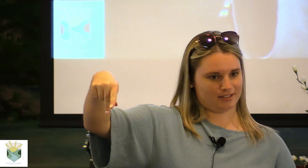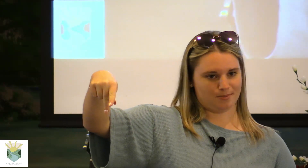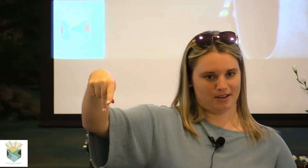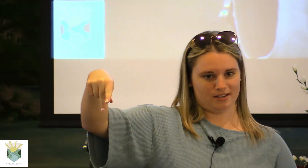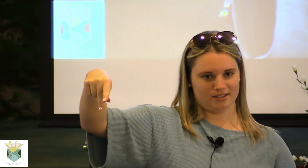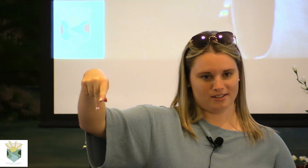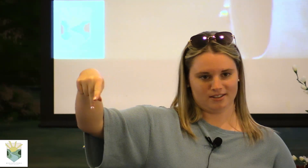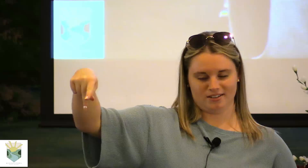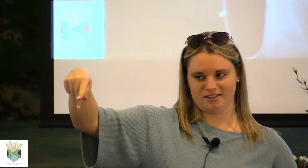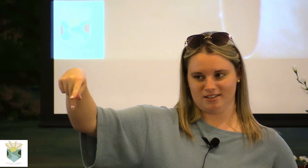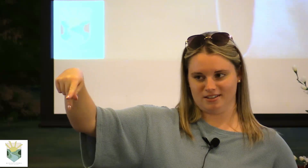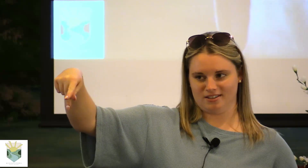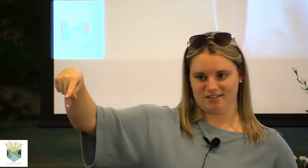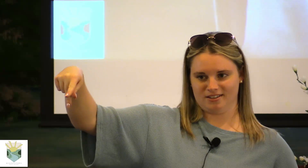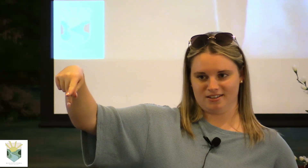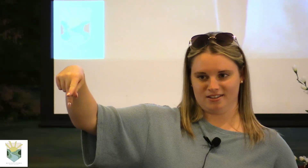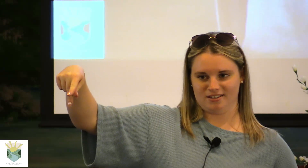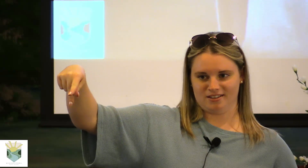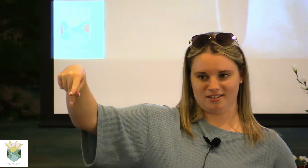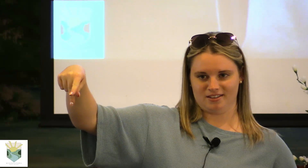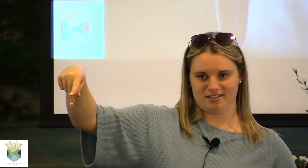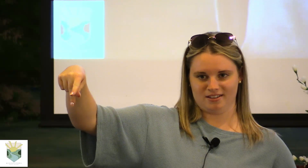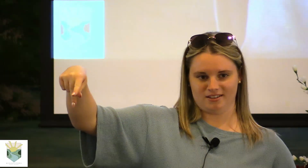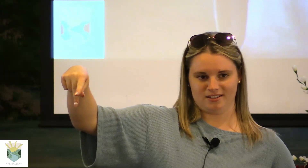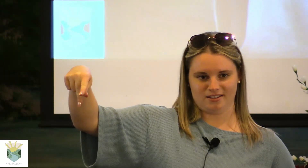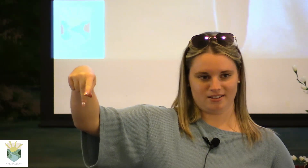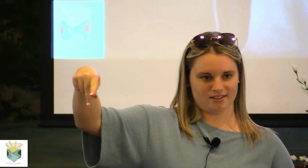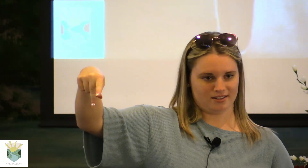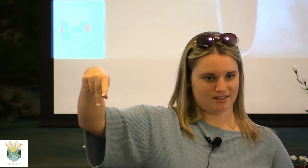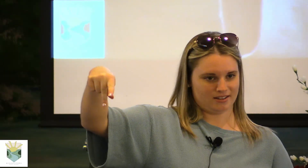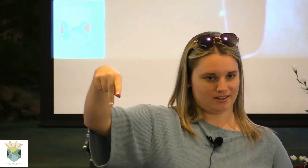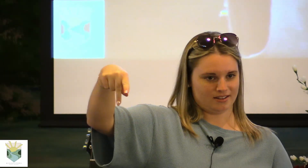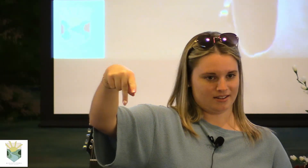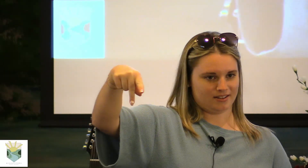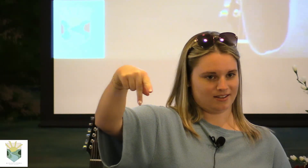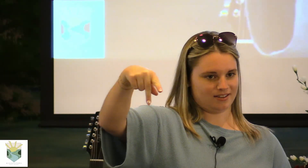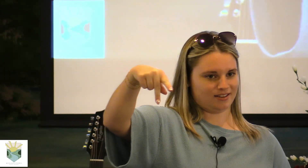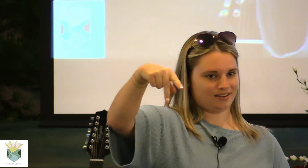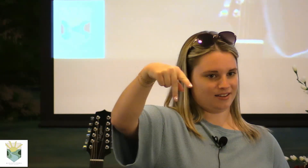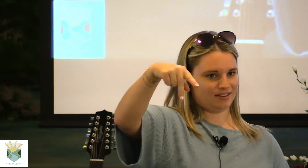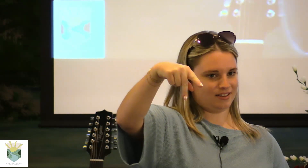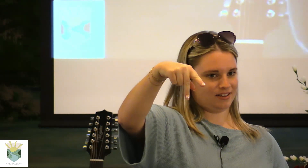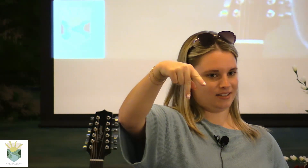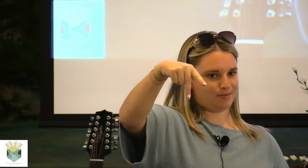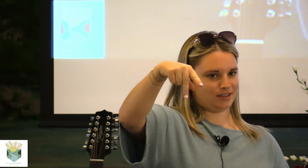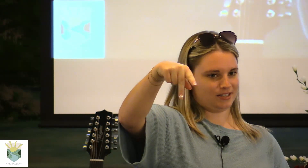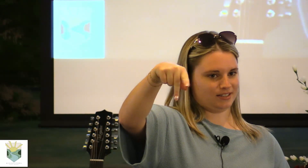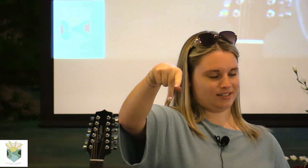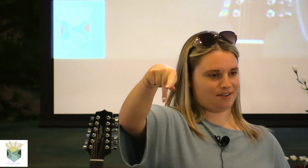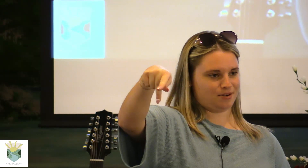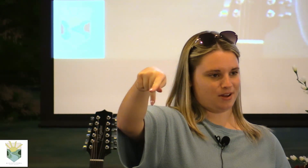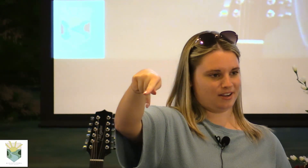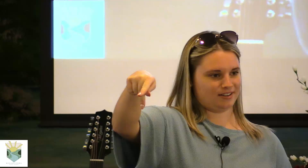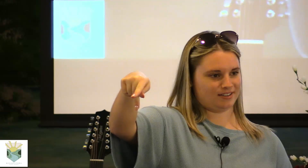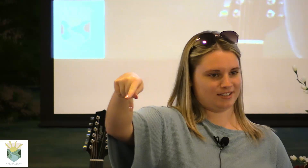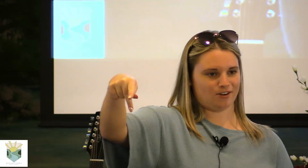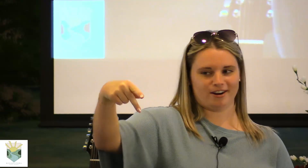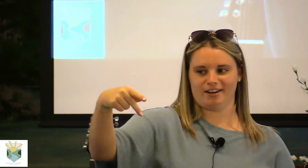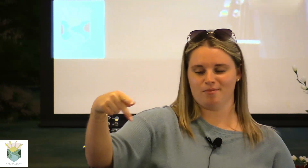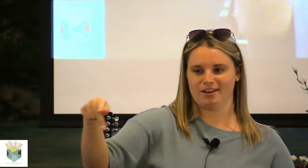P. Does that make sense Also- to everybody? Sorry, I know my hands are